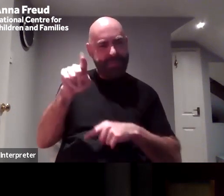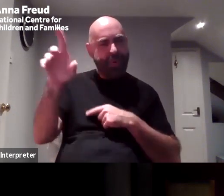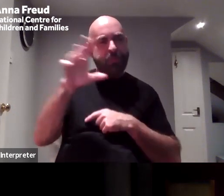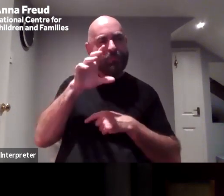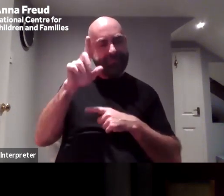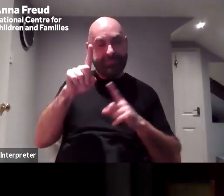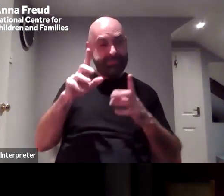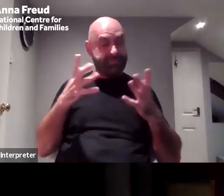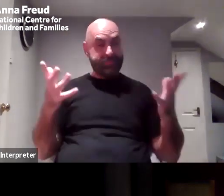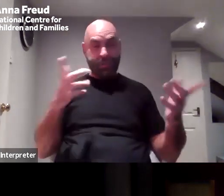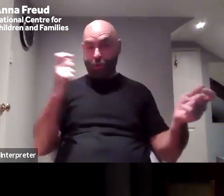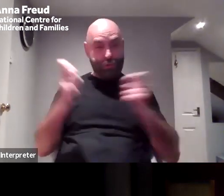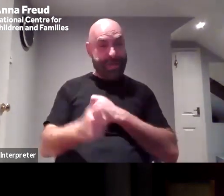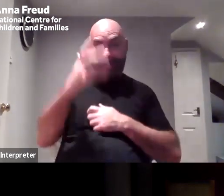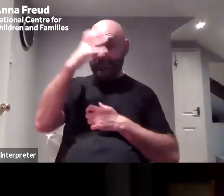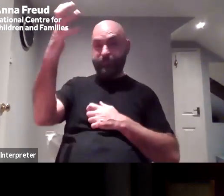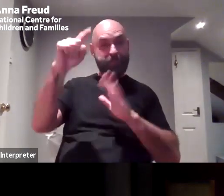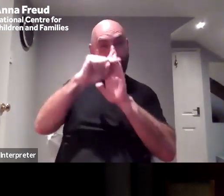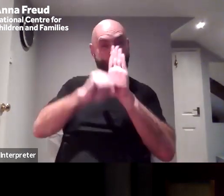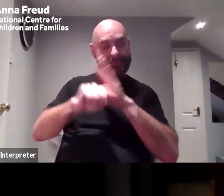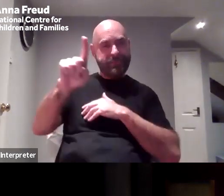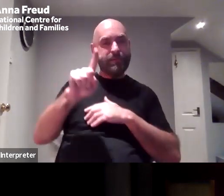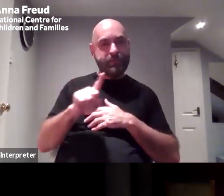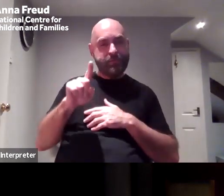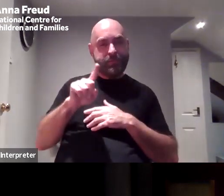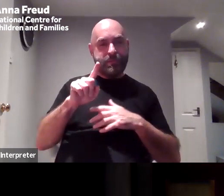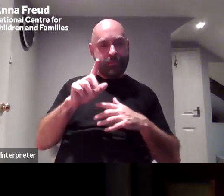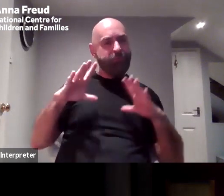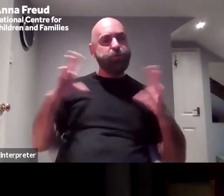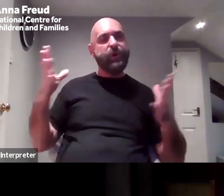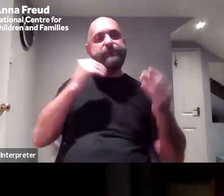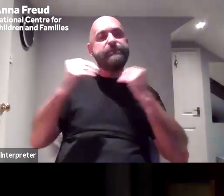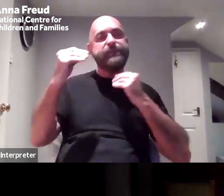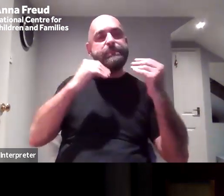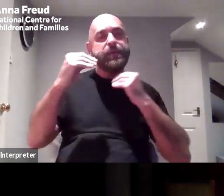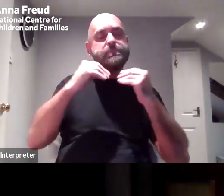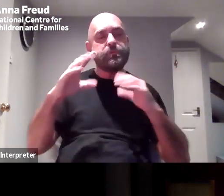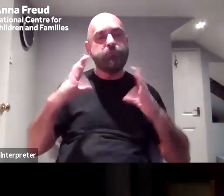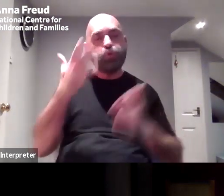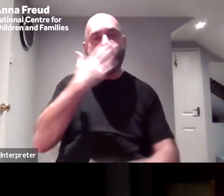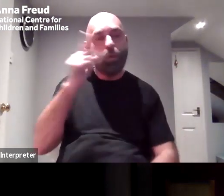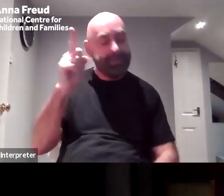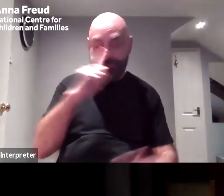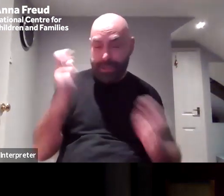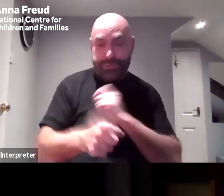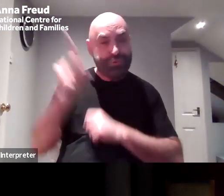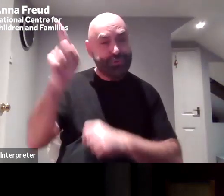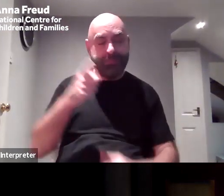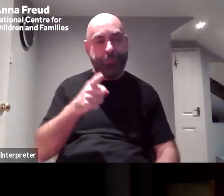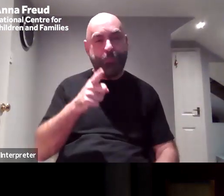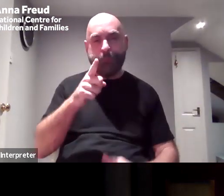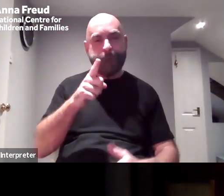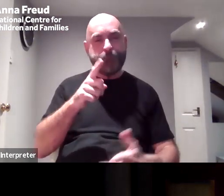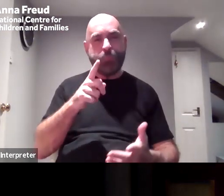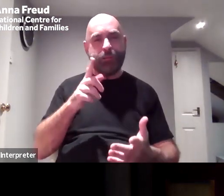did, he changed government policy on free school meals. So get right on